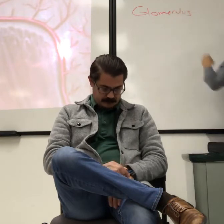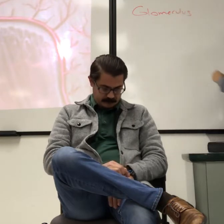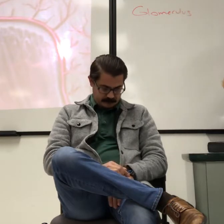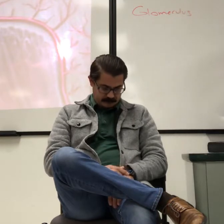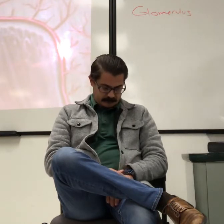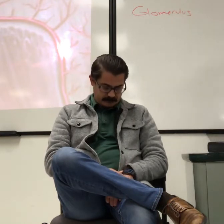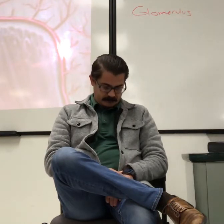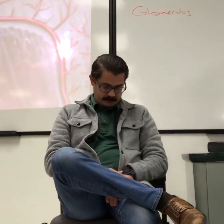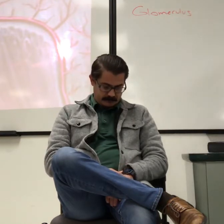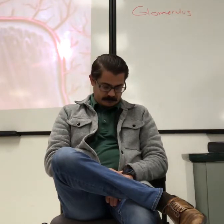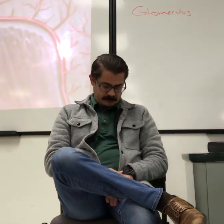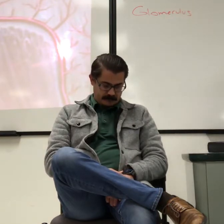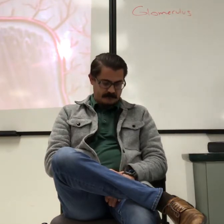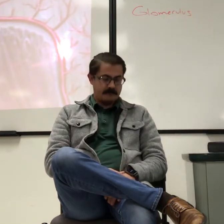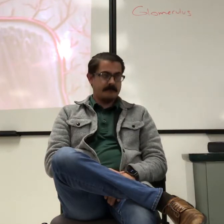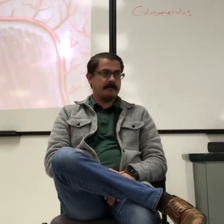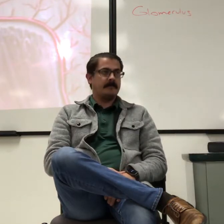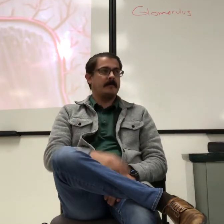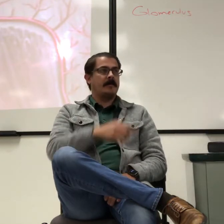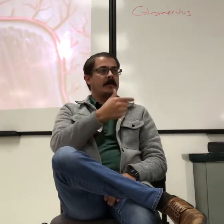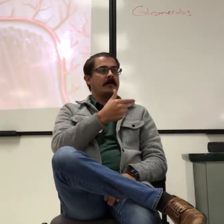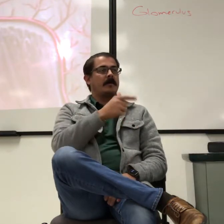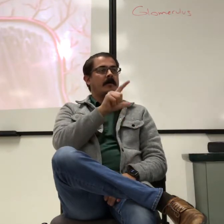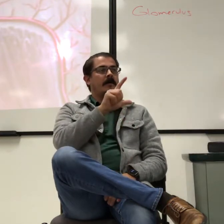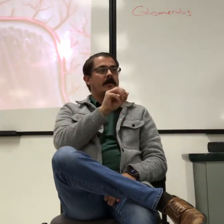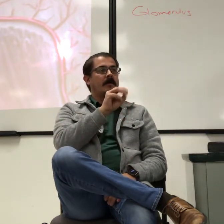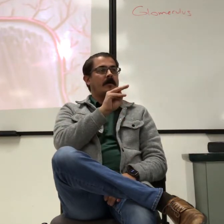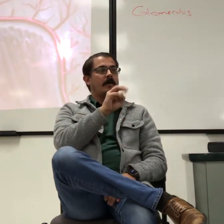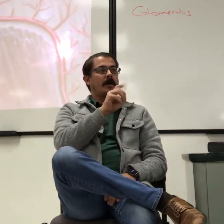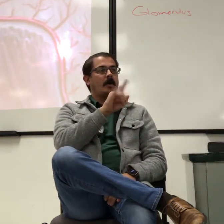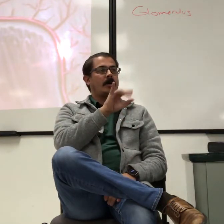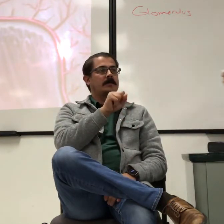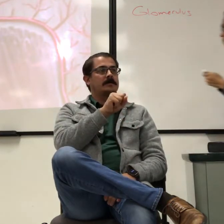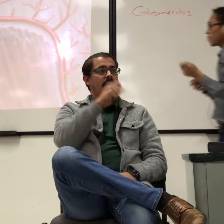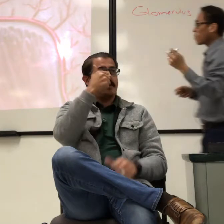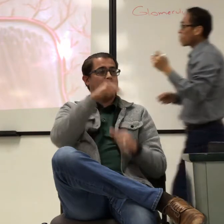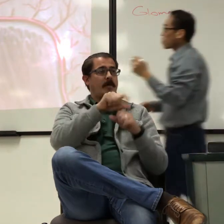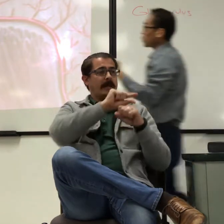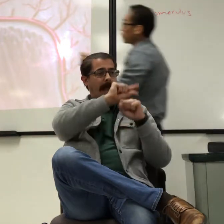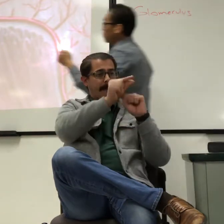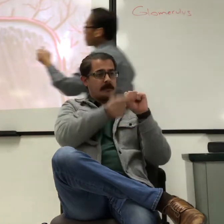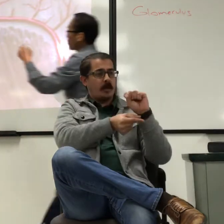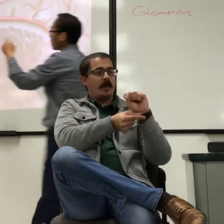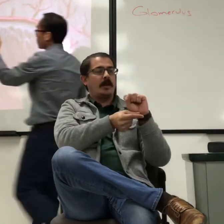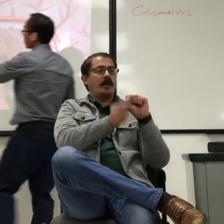Glomerulus. And then remember the capsule around it there? How about I use green this time?